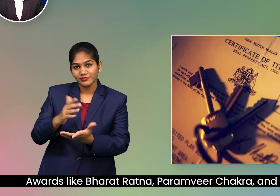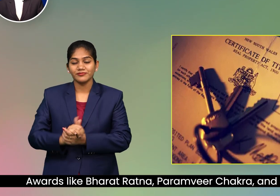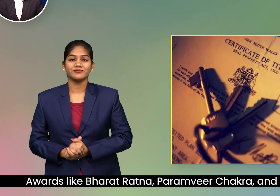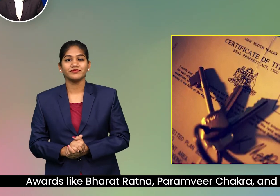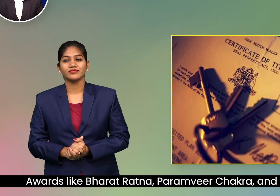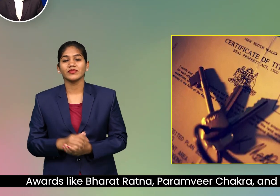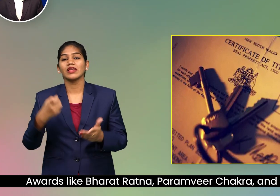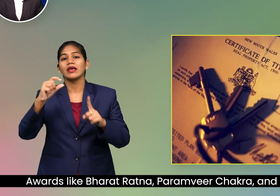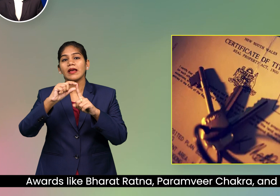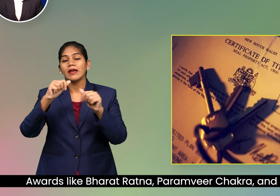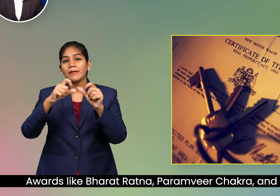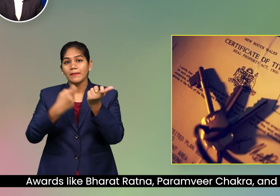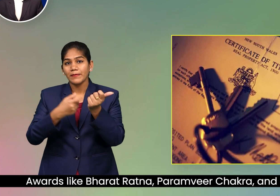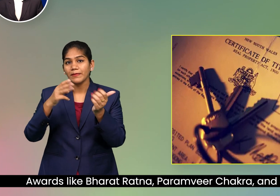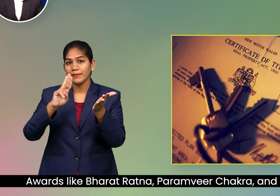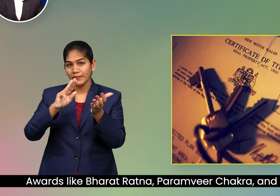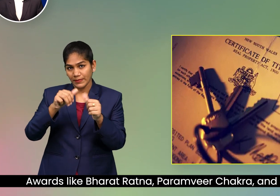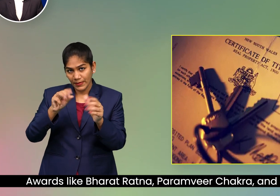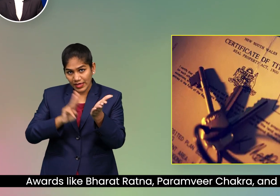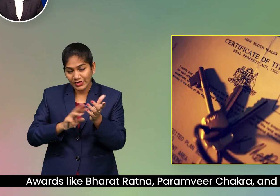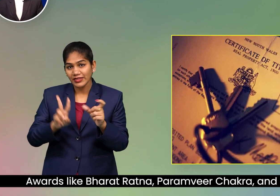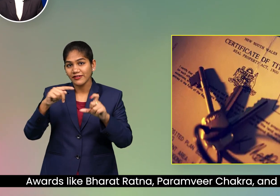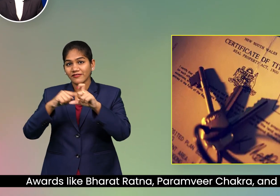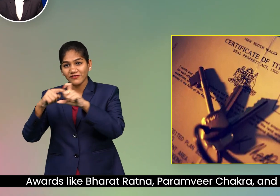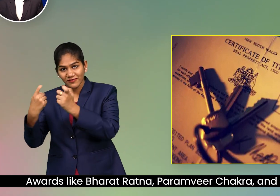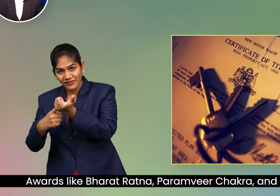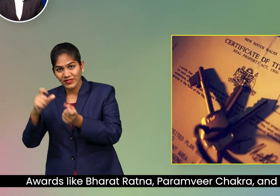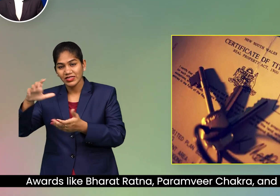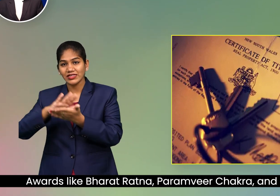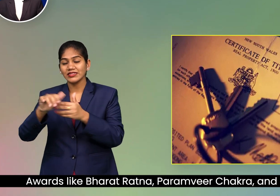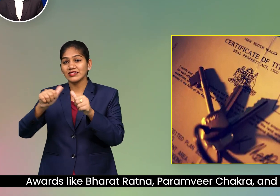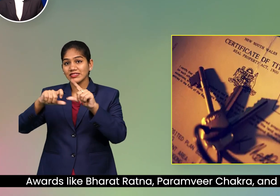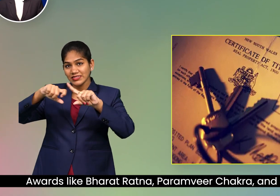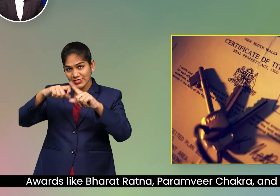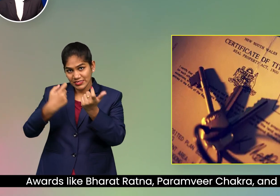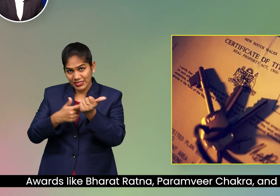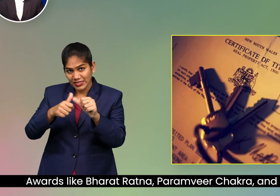Paramveer Chakra and Padma Vibhushan